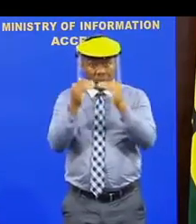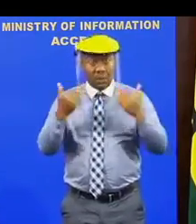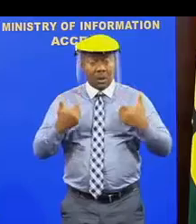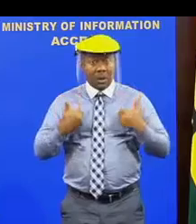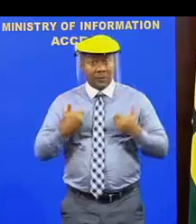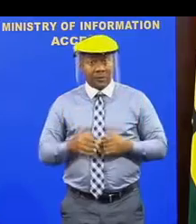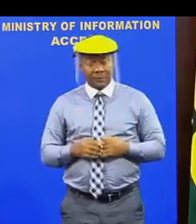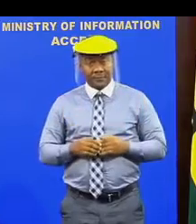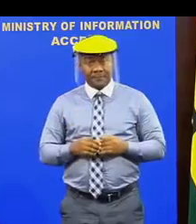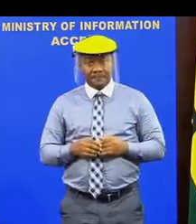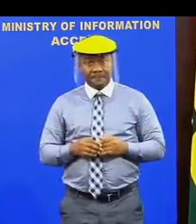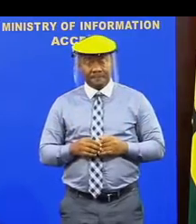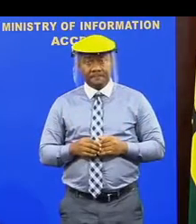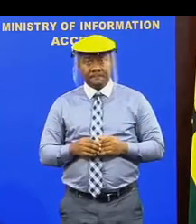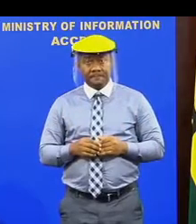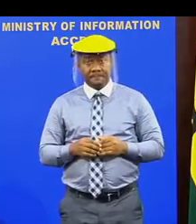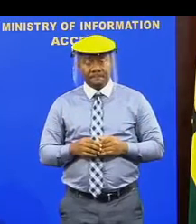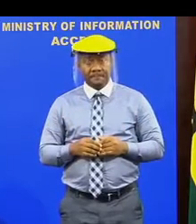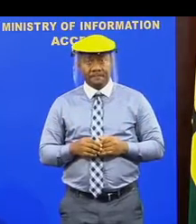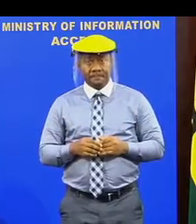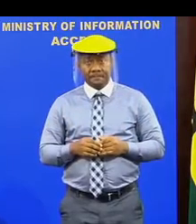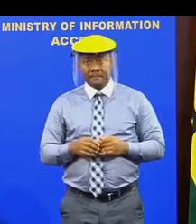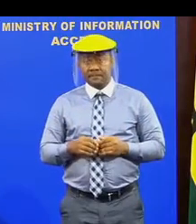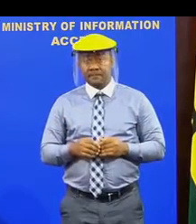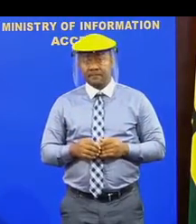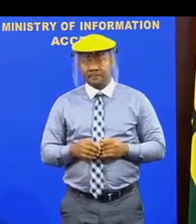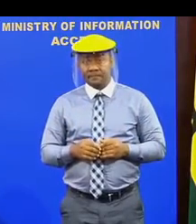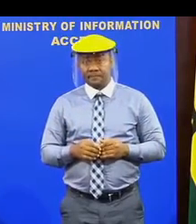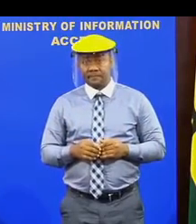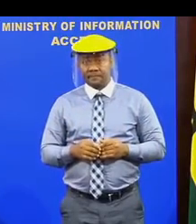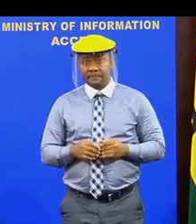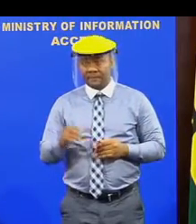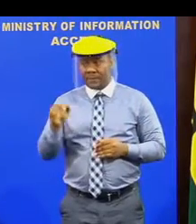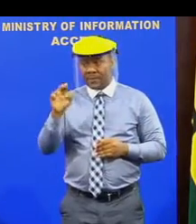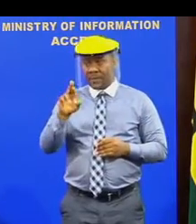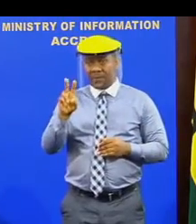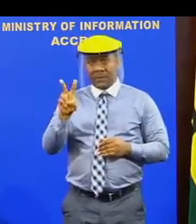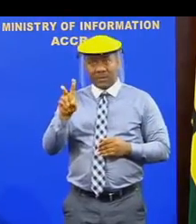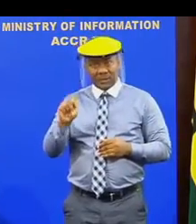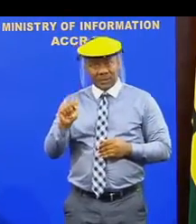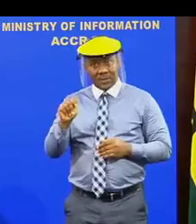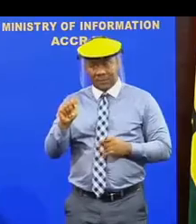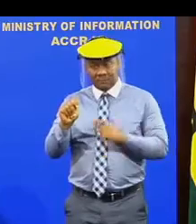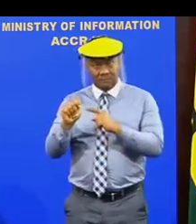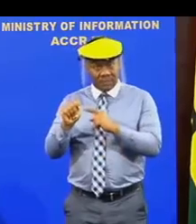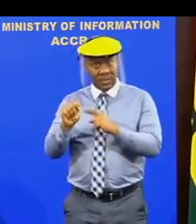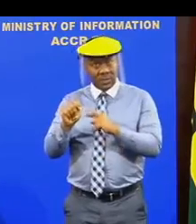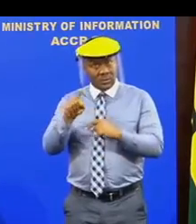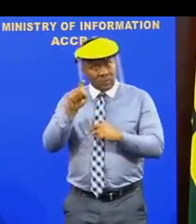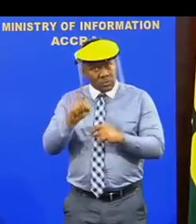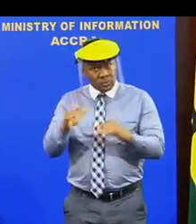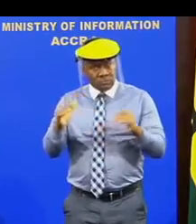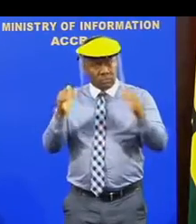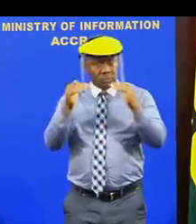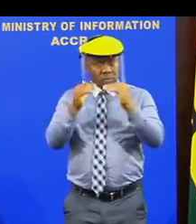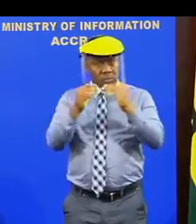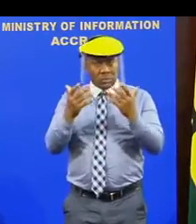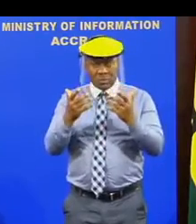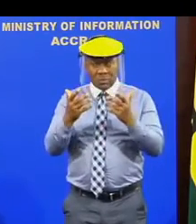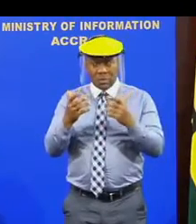and that is the acceptable practice worldwide for validation of an RDT. However, when this is